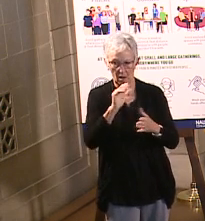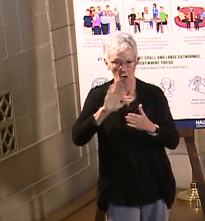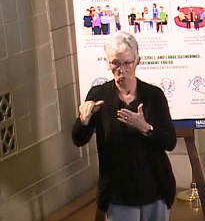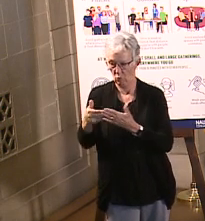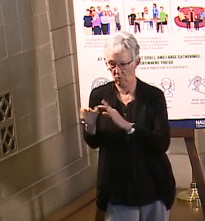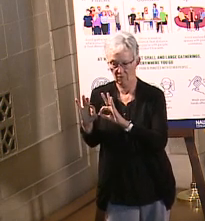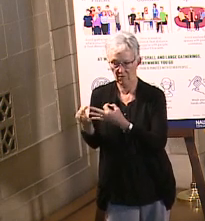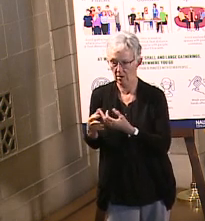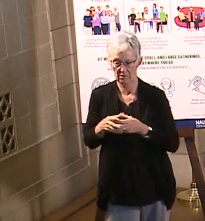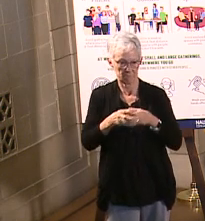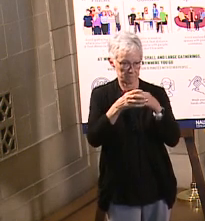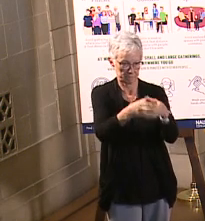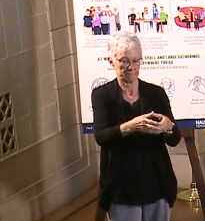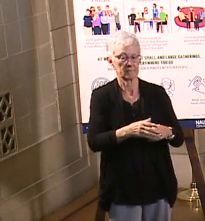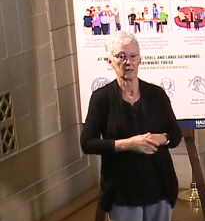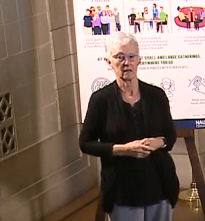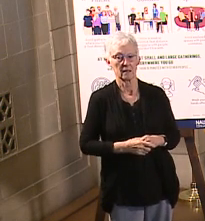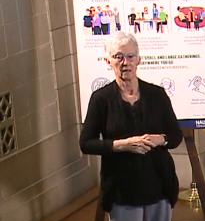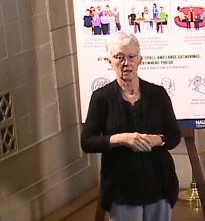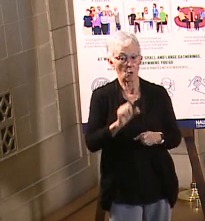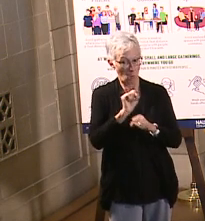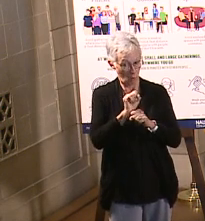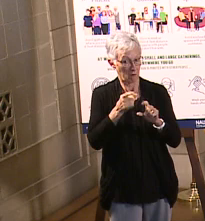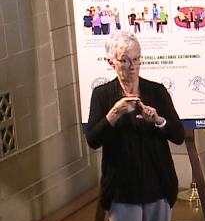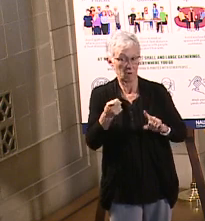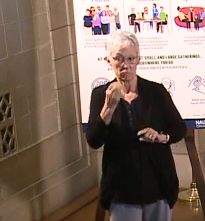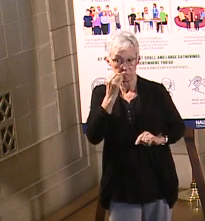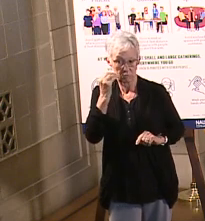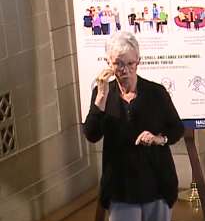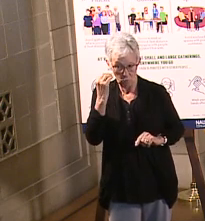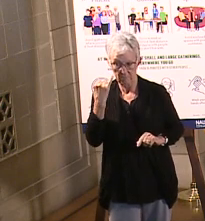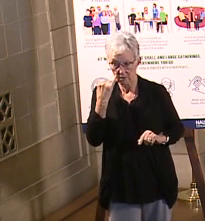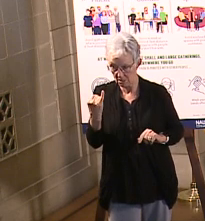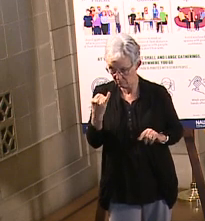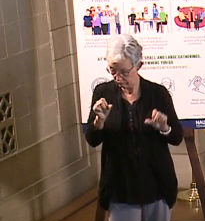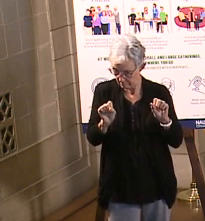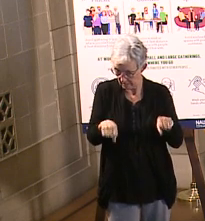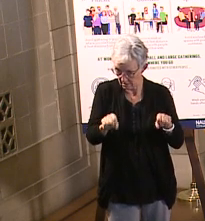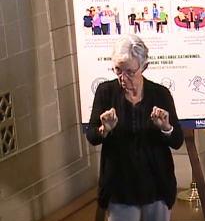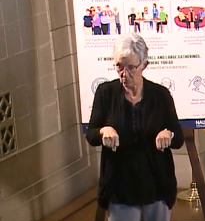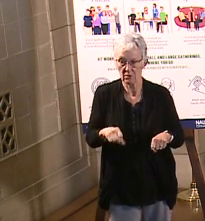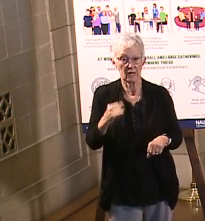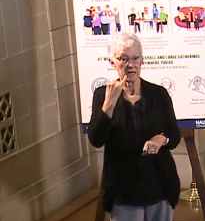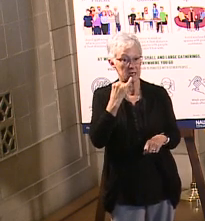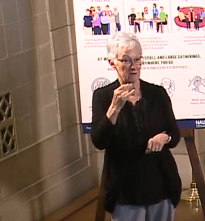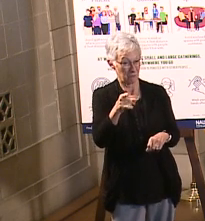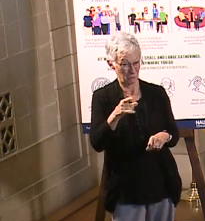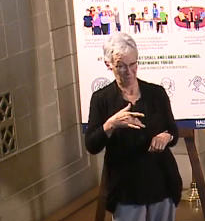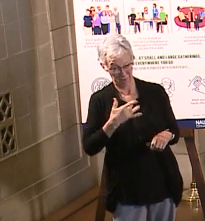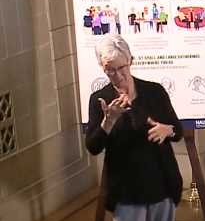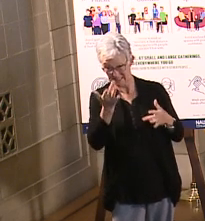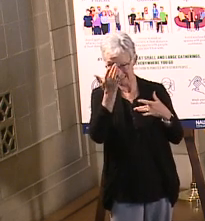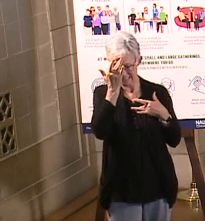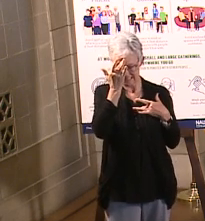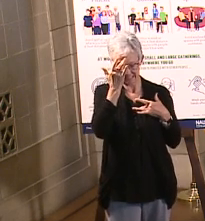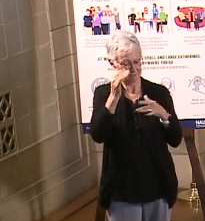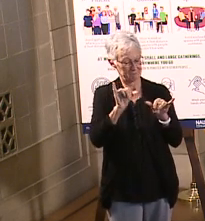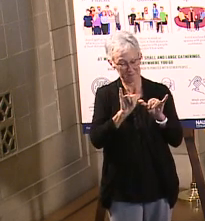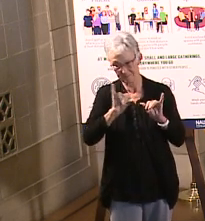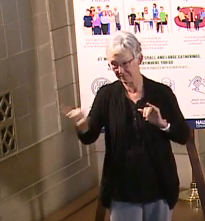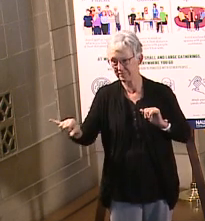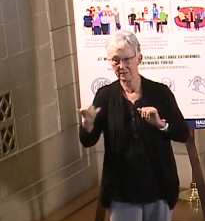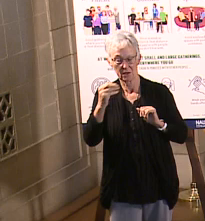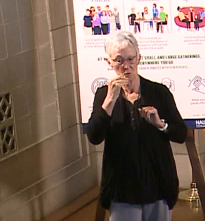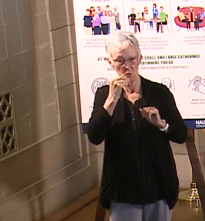is if you're sick, stay home. I know many Nebraskans, especially this time of year, try to just soldier on through